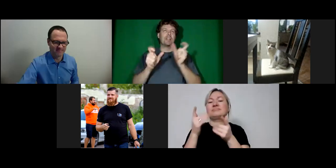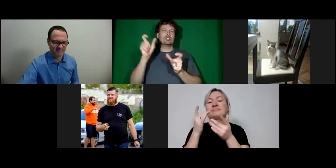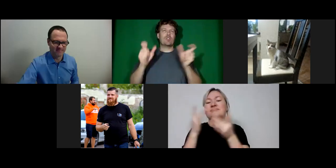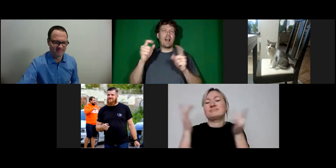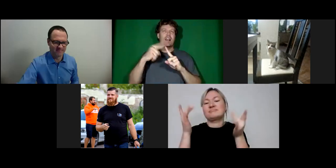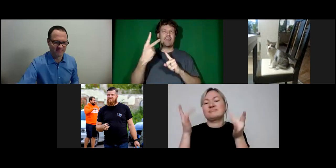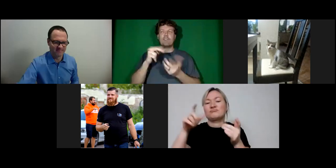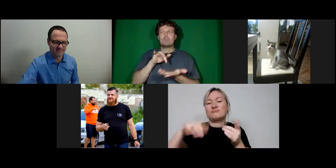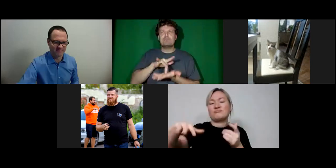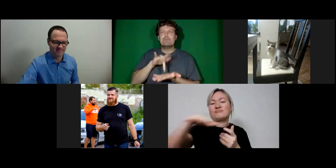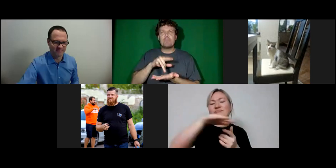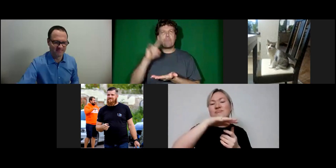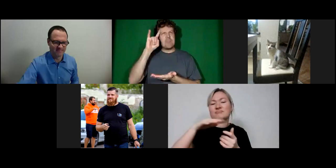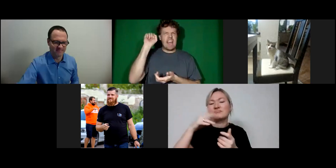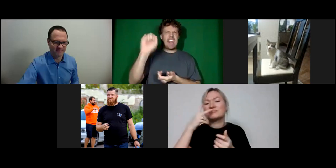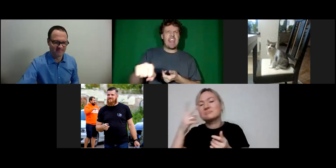again.